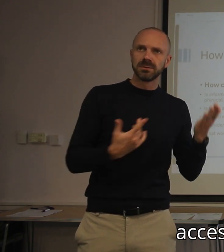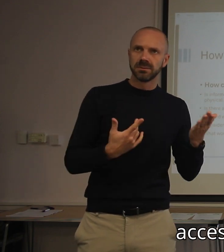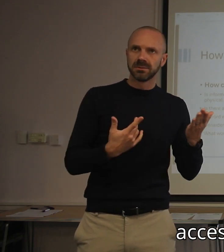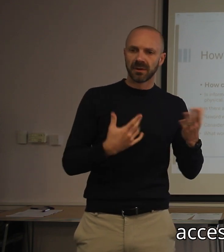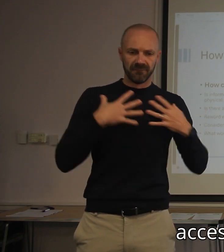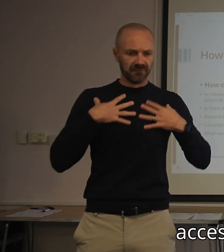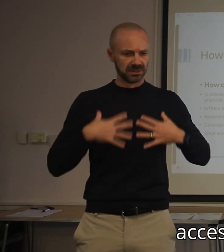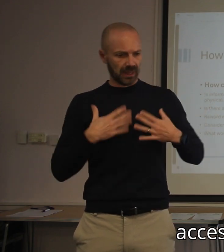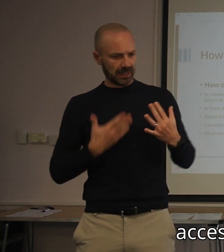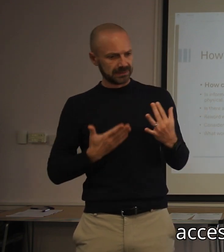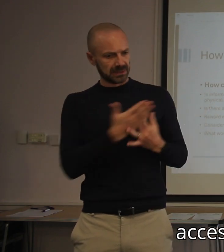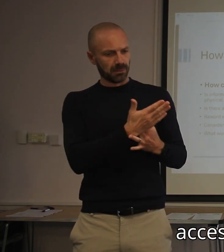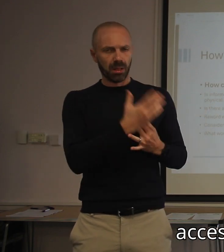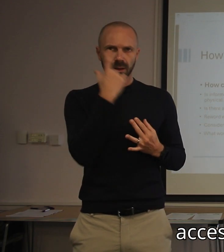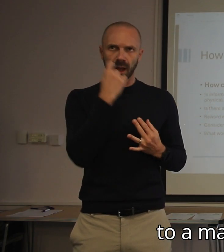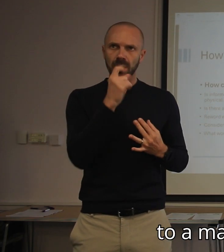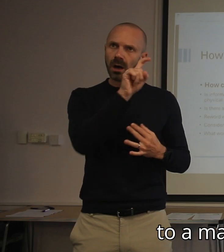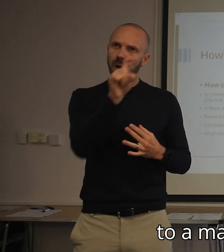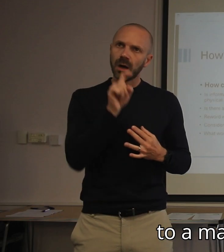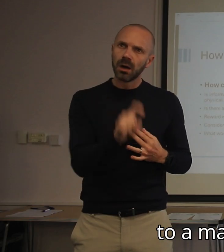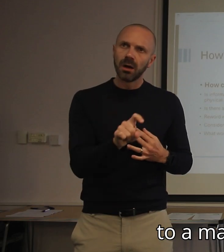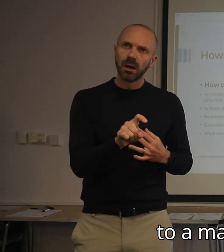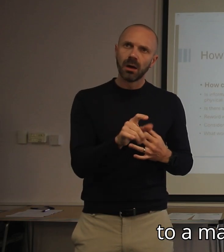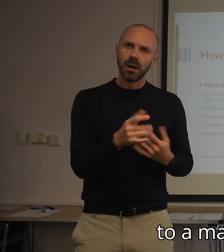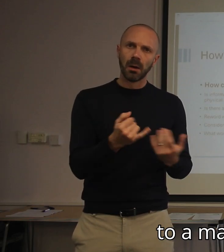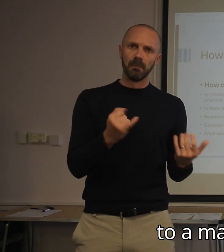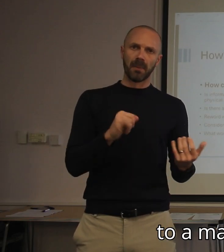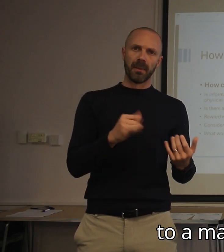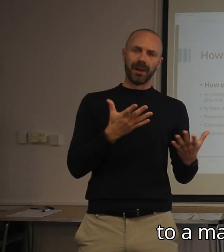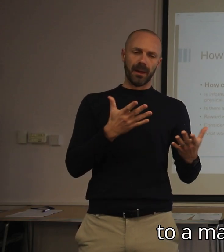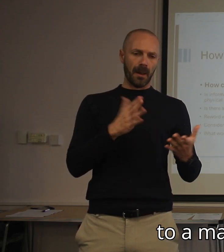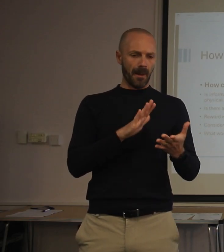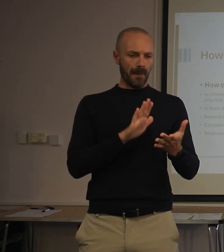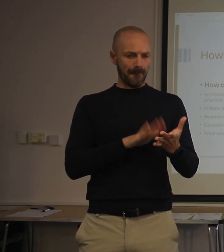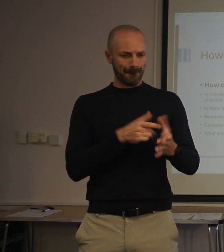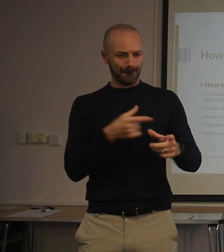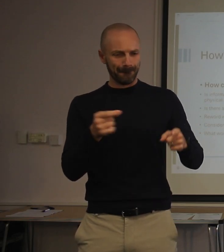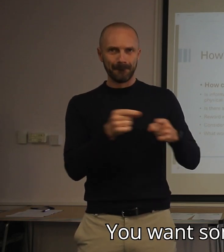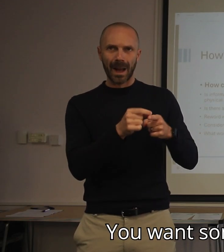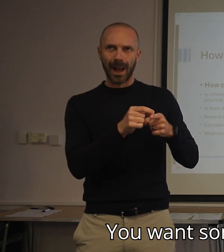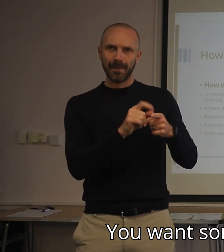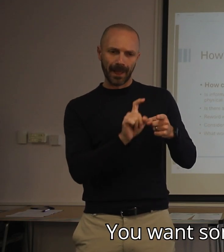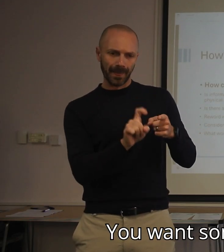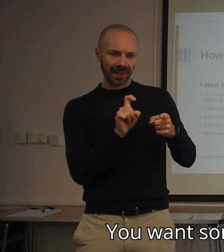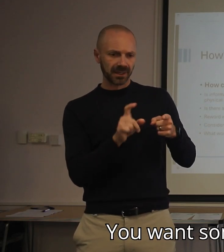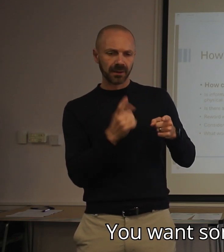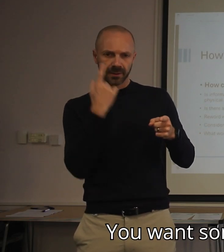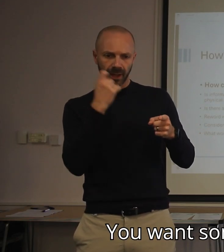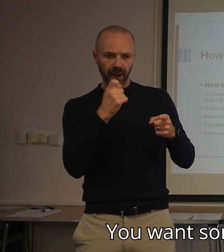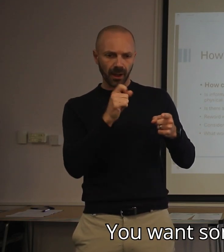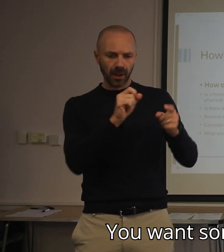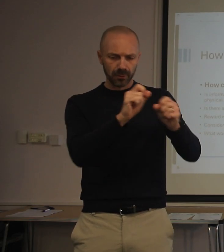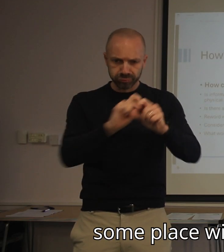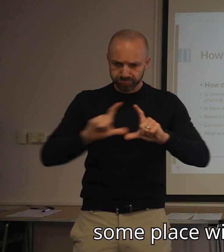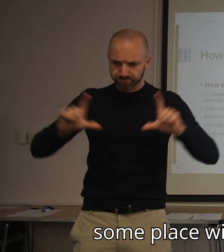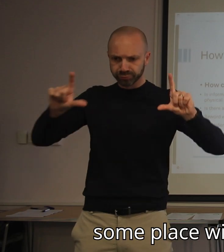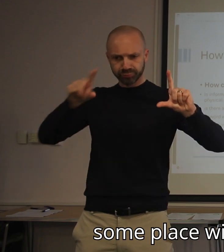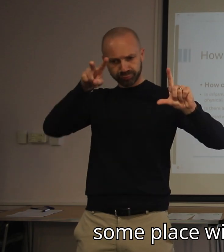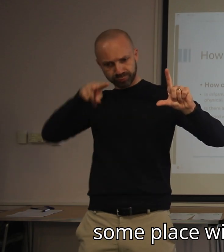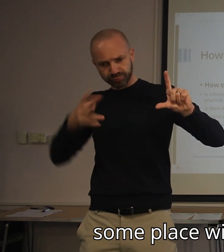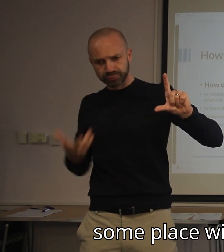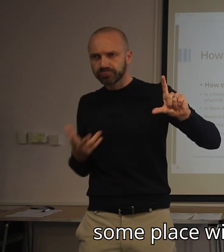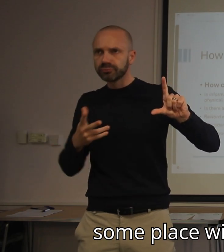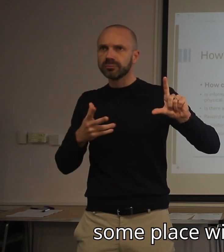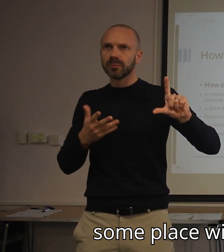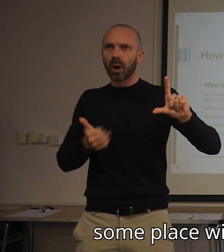accessible? Is there a link to a map, either to get there? You want somebody to be able to get to some